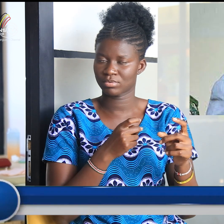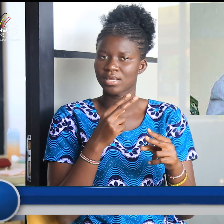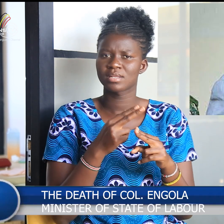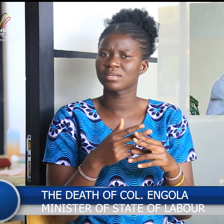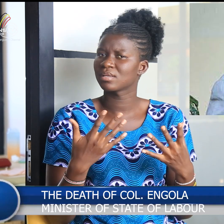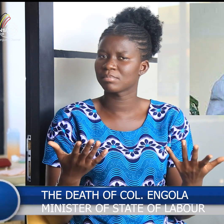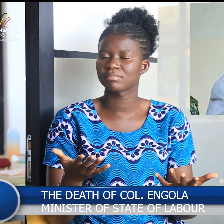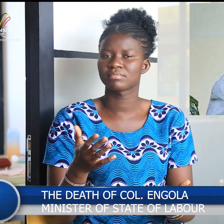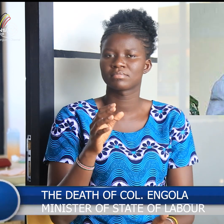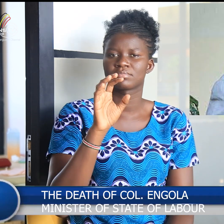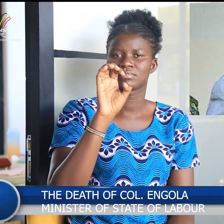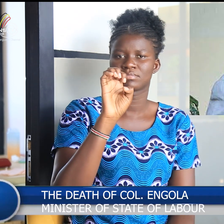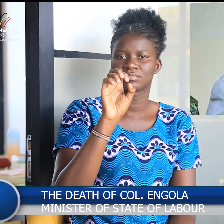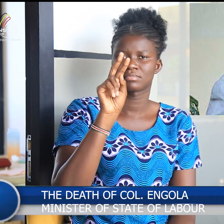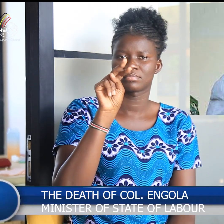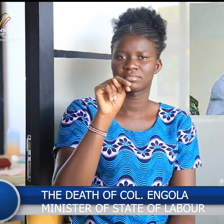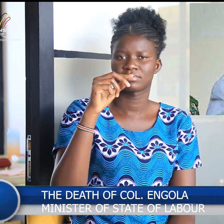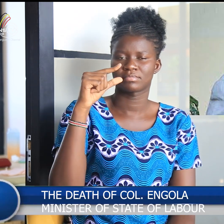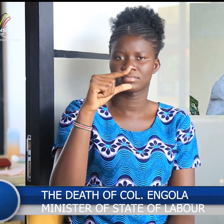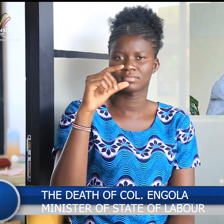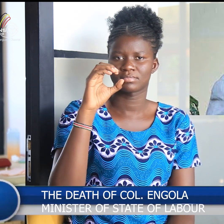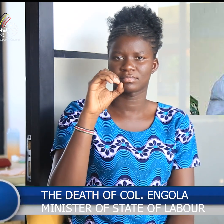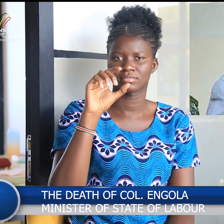Minister of State of Labor who was shot dead,